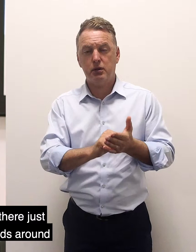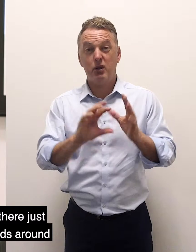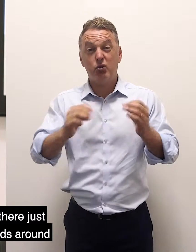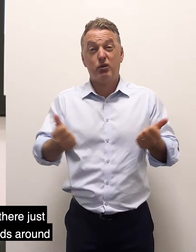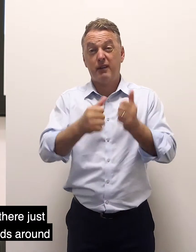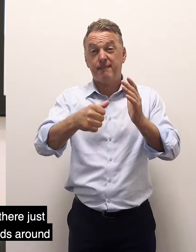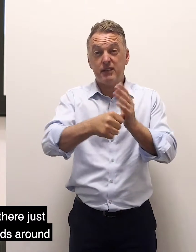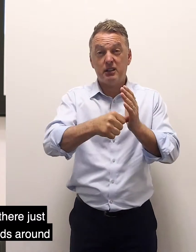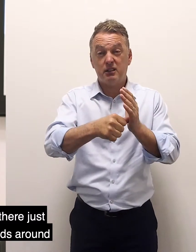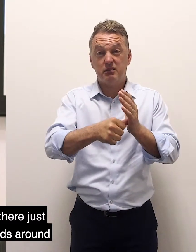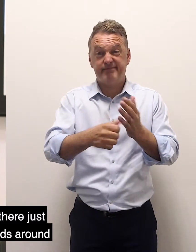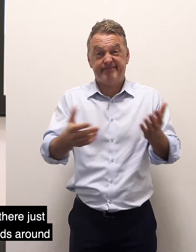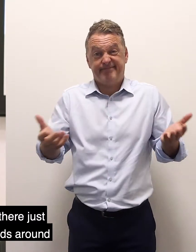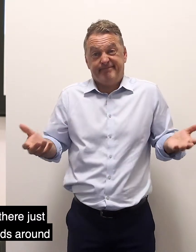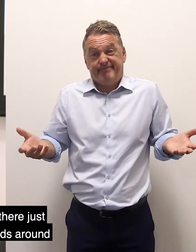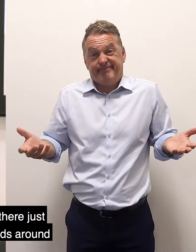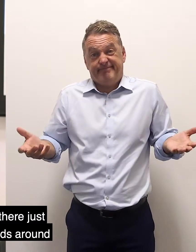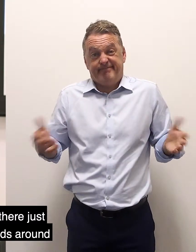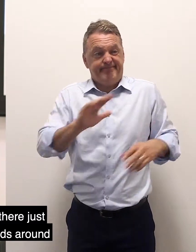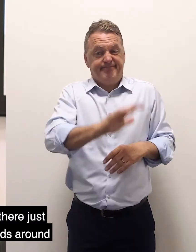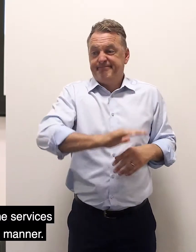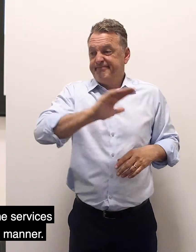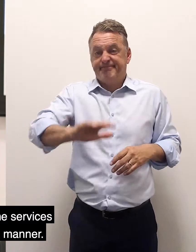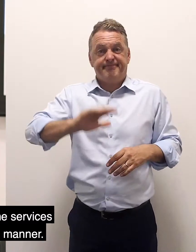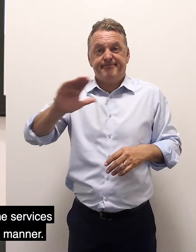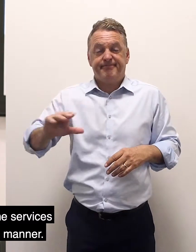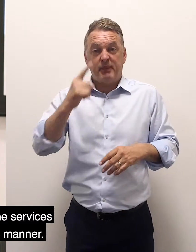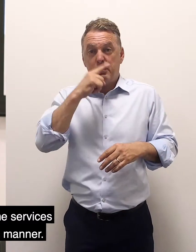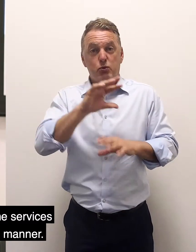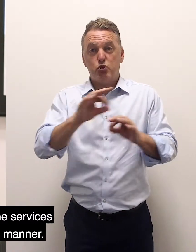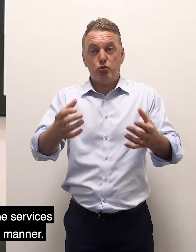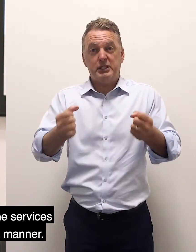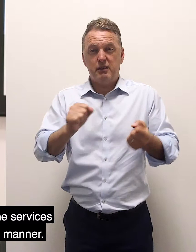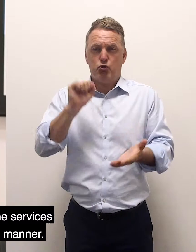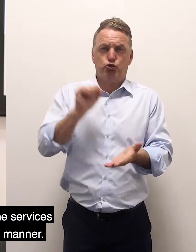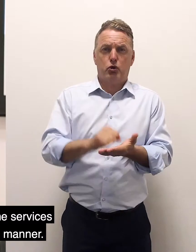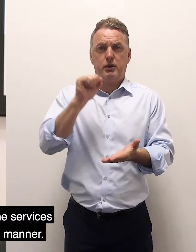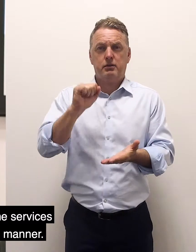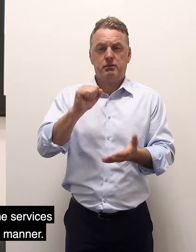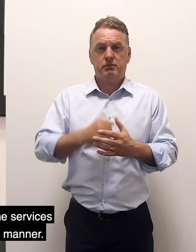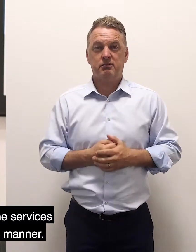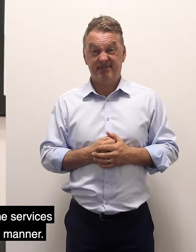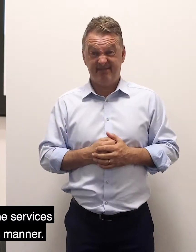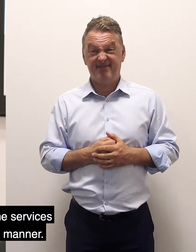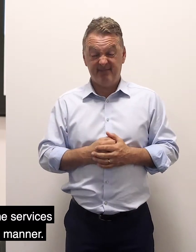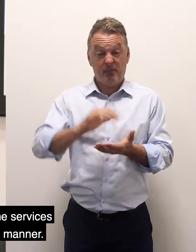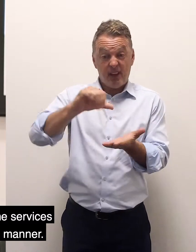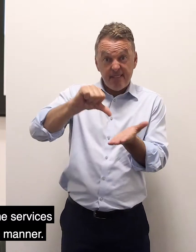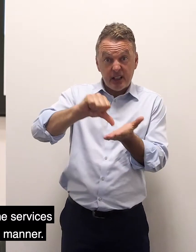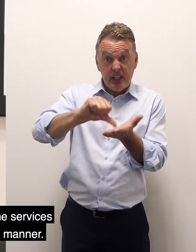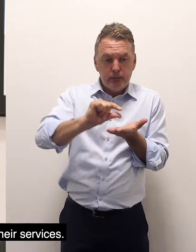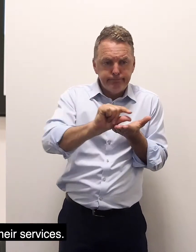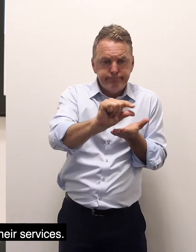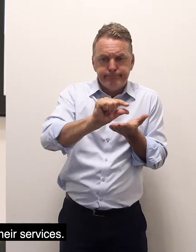worker. And it's because there just wasn't enough funds around for people to get the services in an